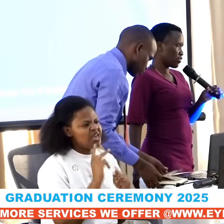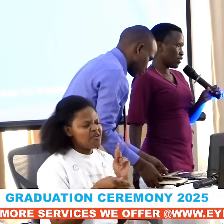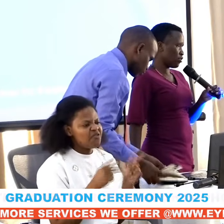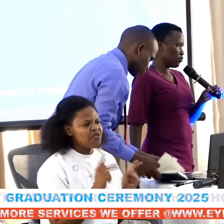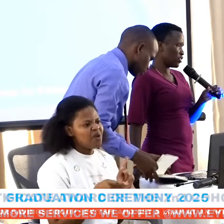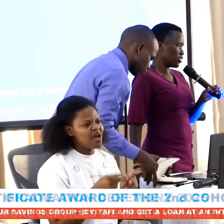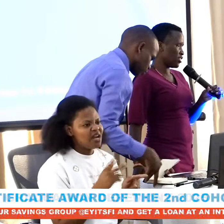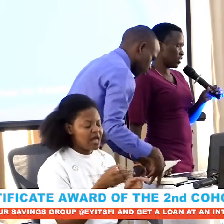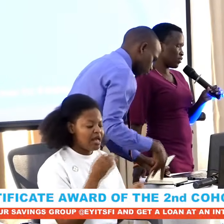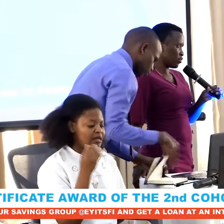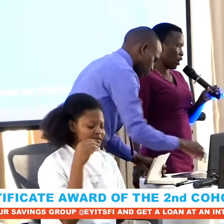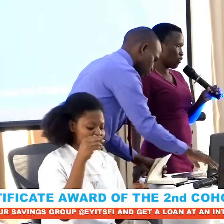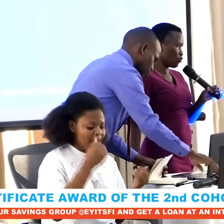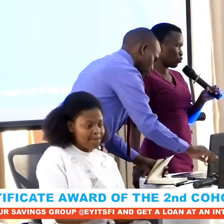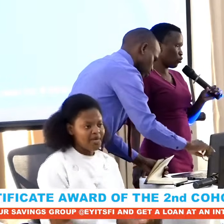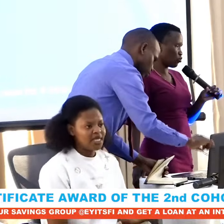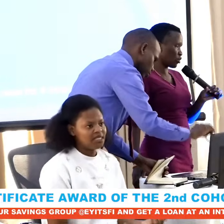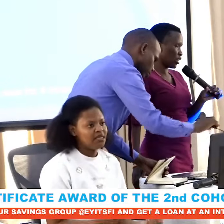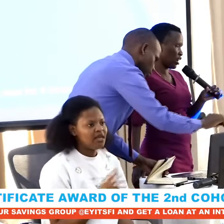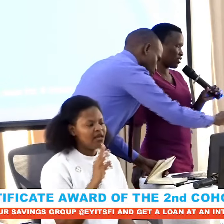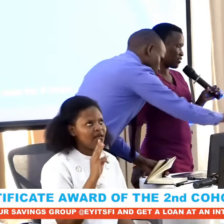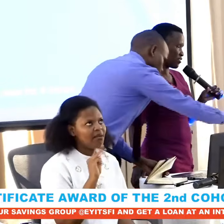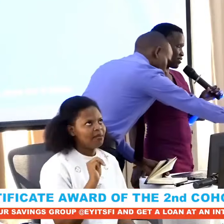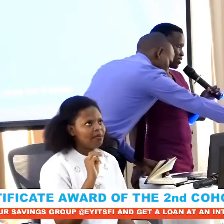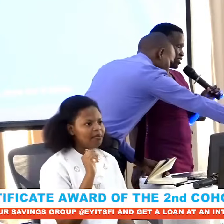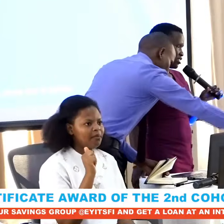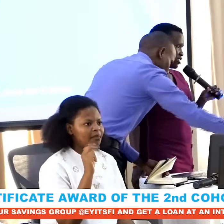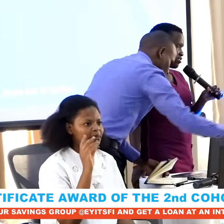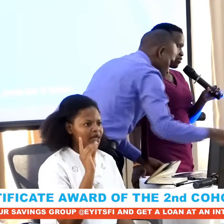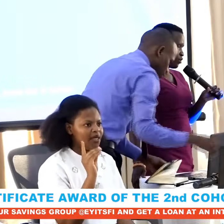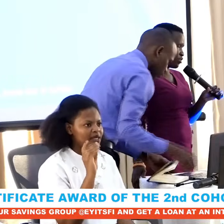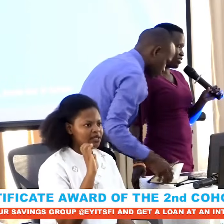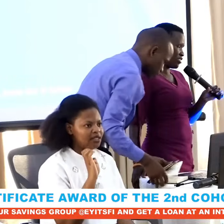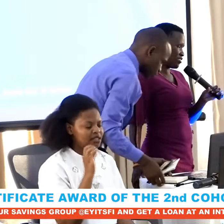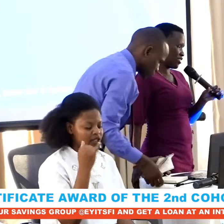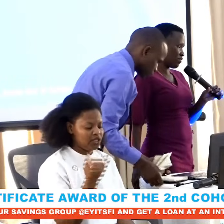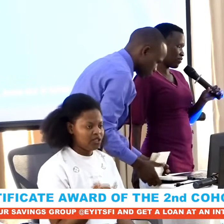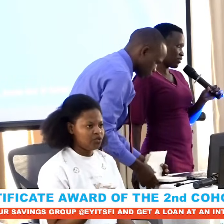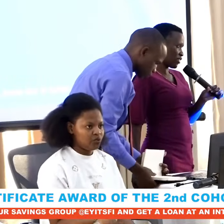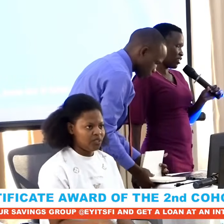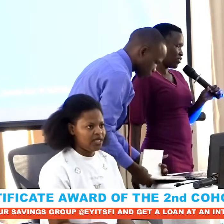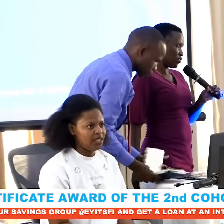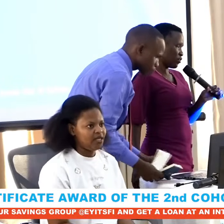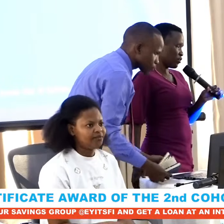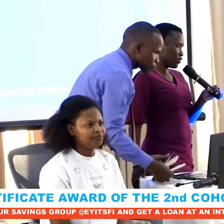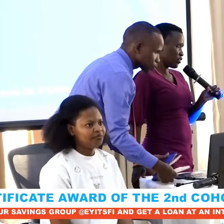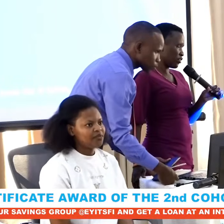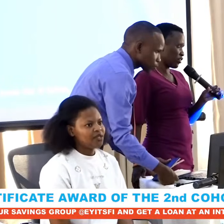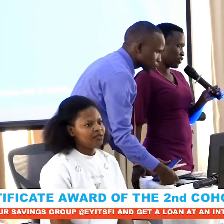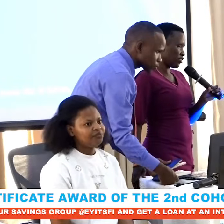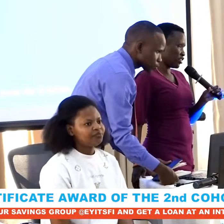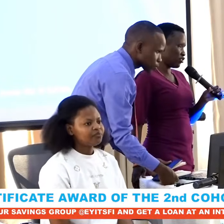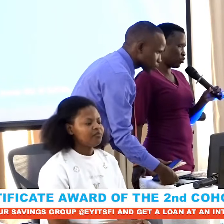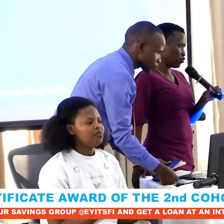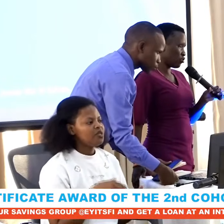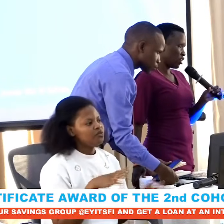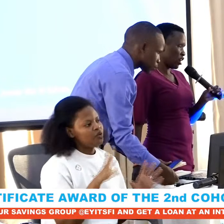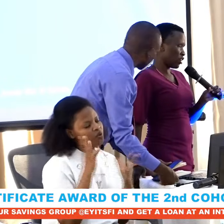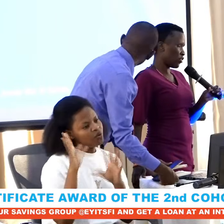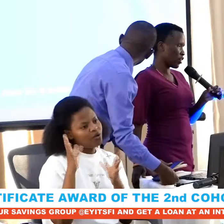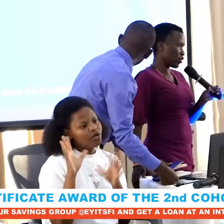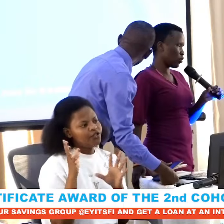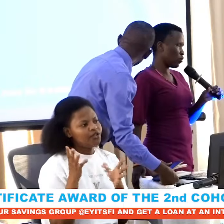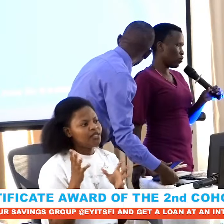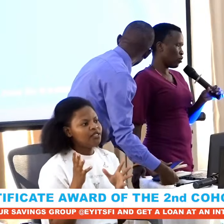that every day you have to go to class, it's not easy. So congratulations,